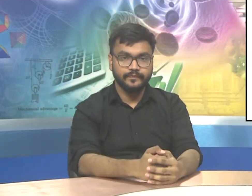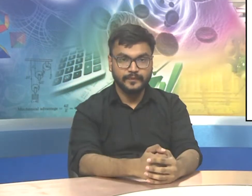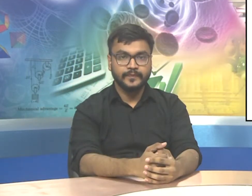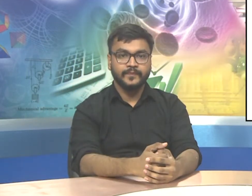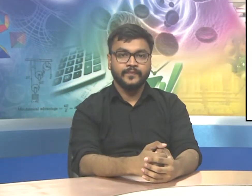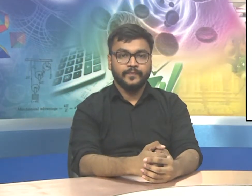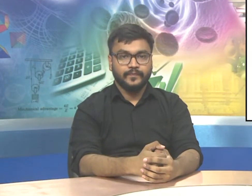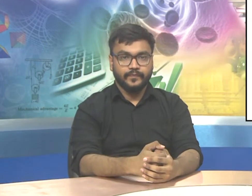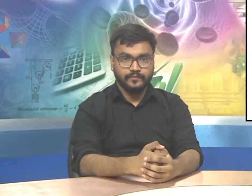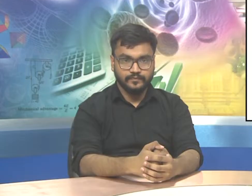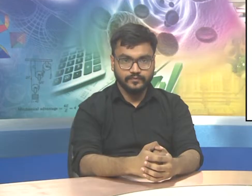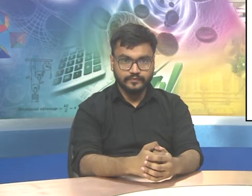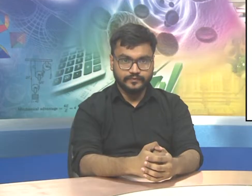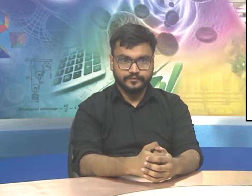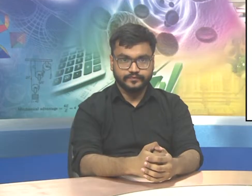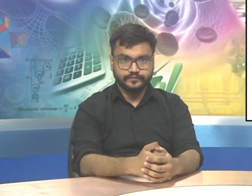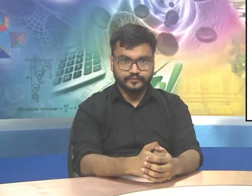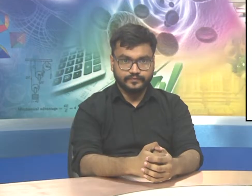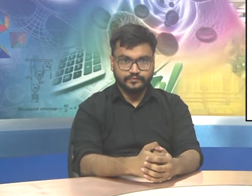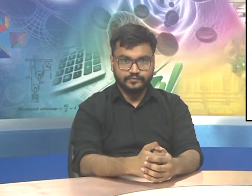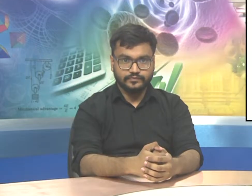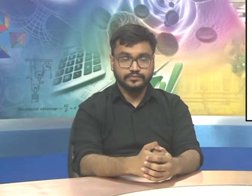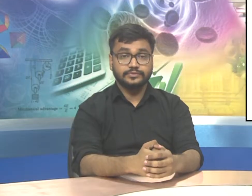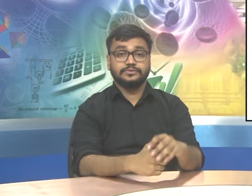such as mammoths,